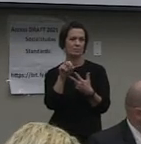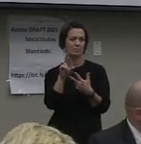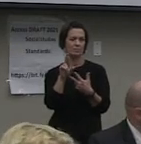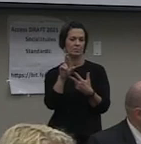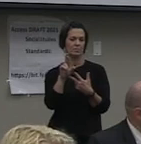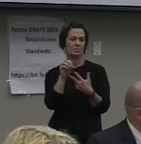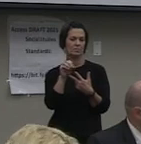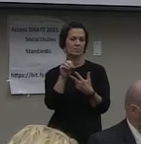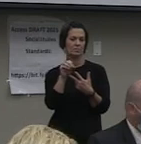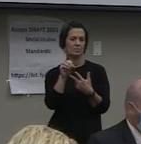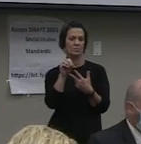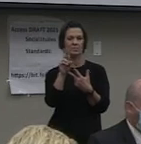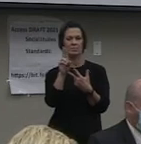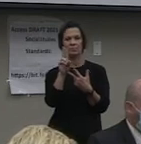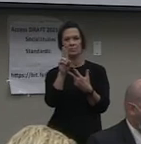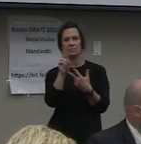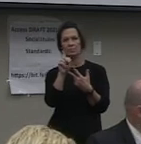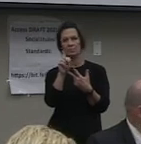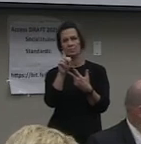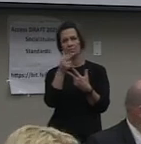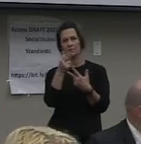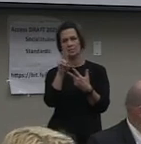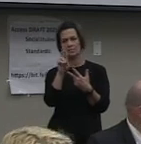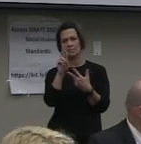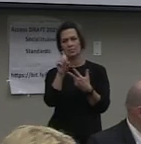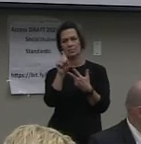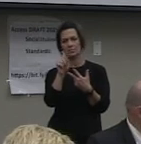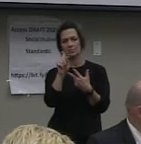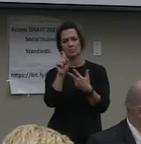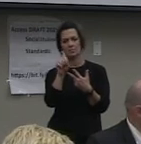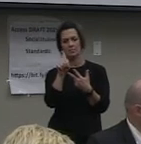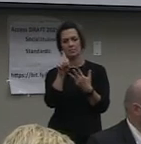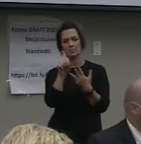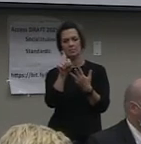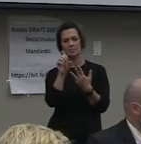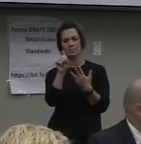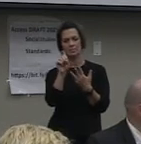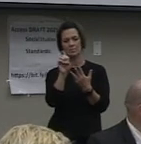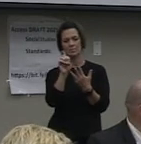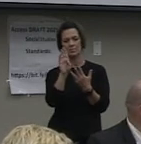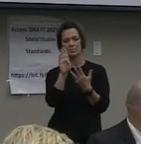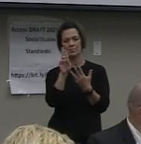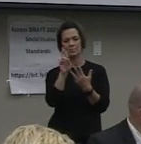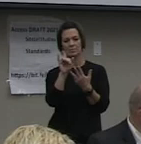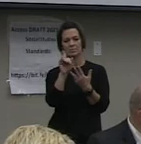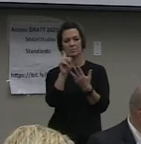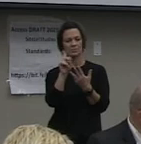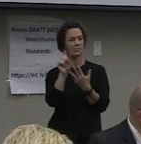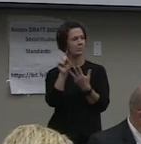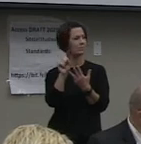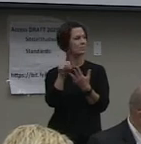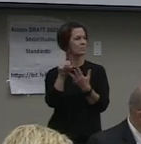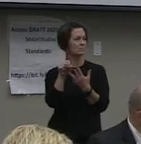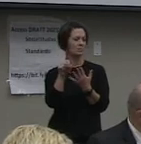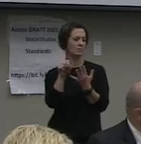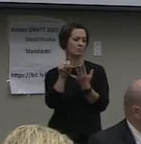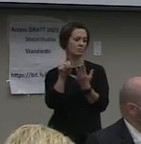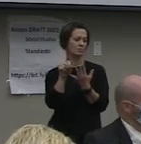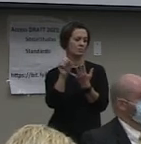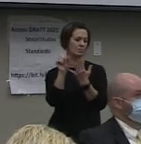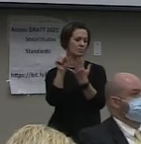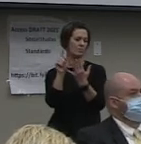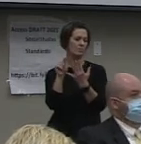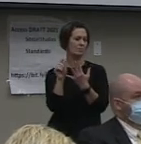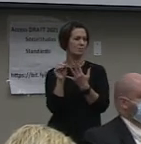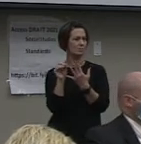Reinhurst? Yes. Lynn Walters Reinhurst votes yes. Lori Segrin? Yes. Lori Segrin votes yes. Crystal